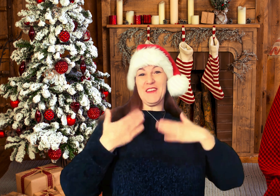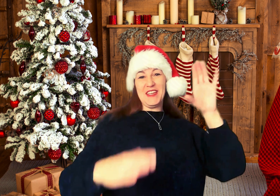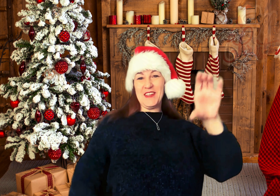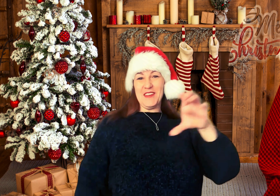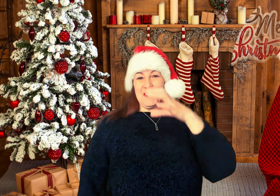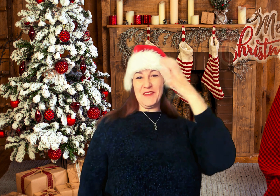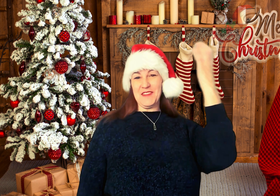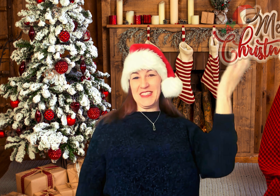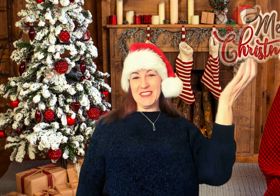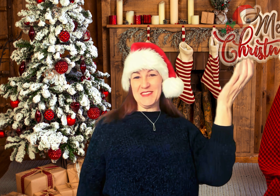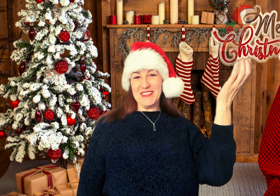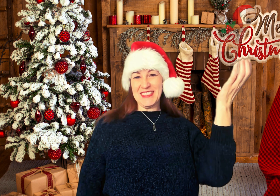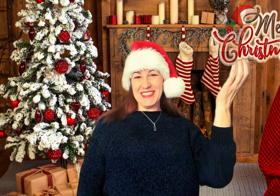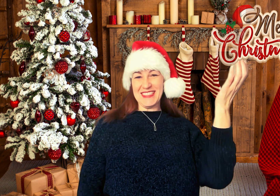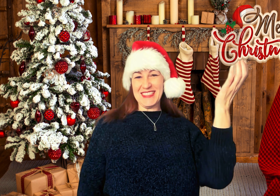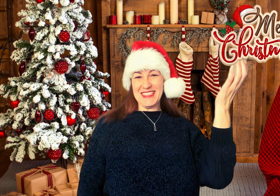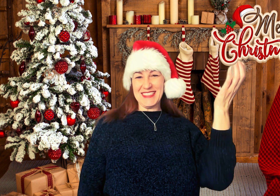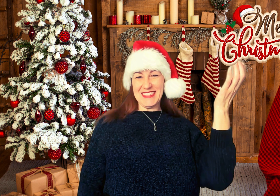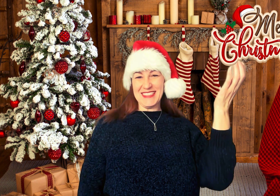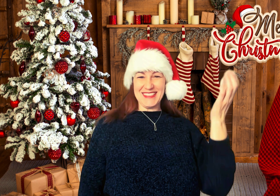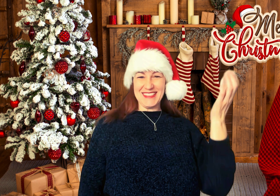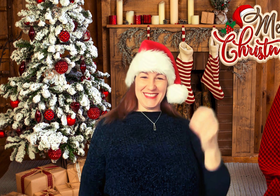Merry Christmas!